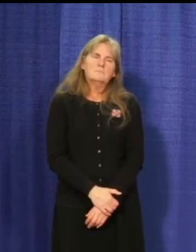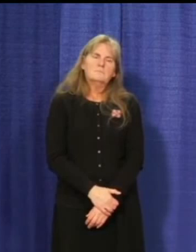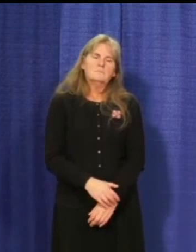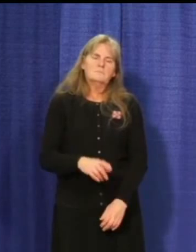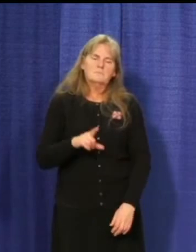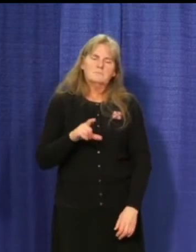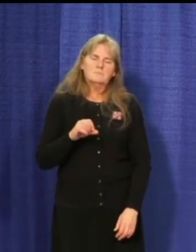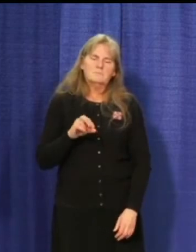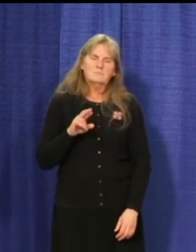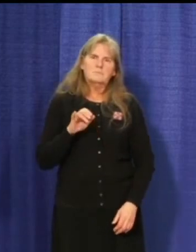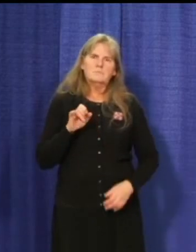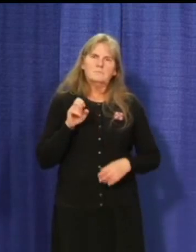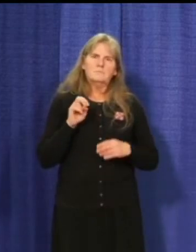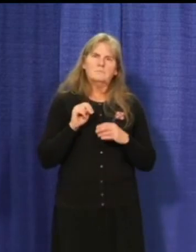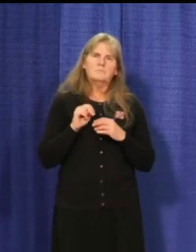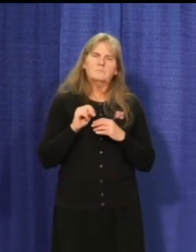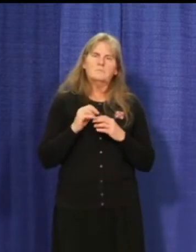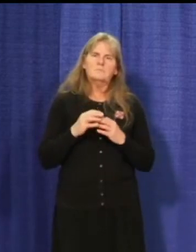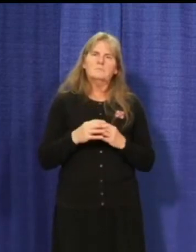Lorraine?